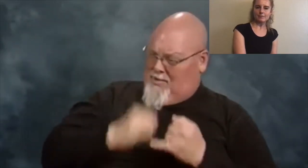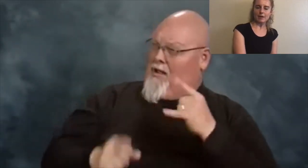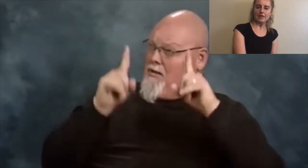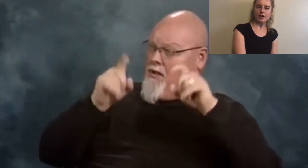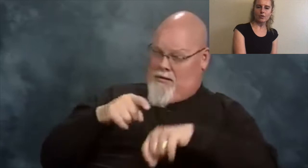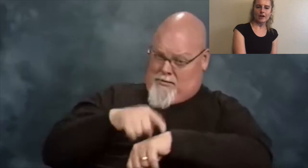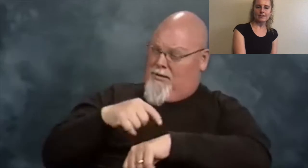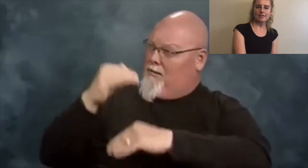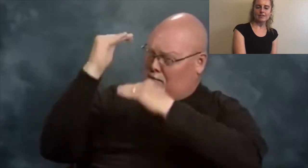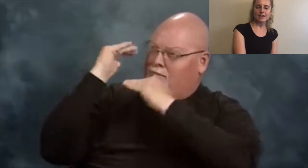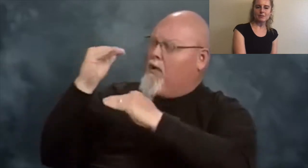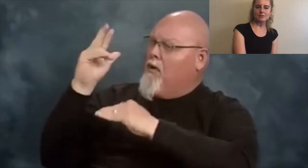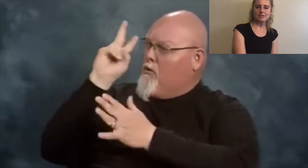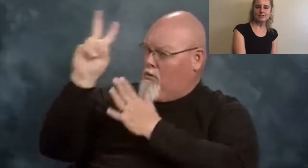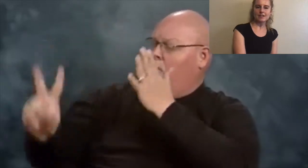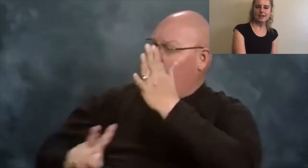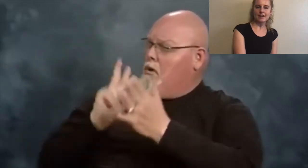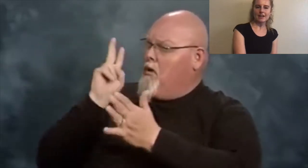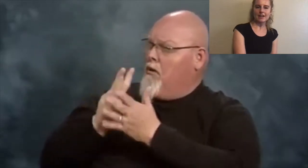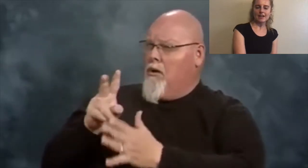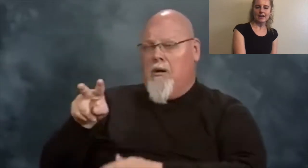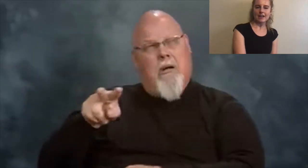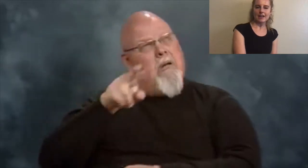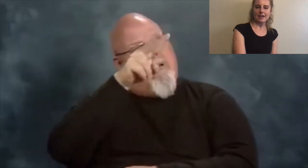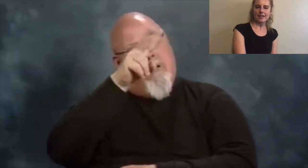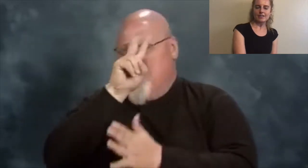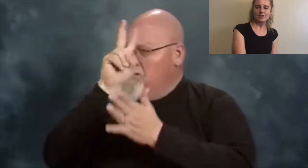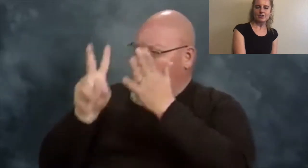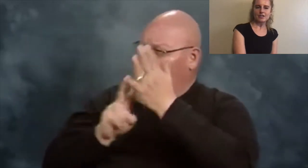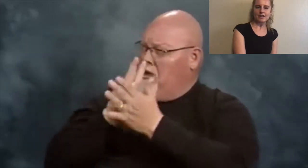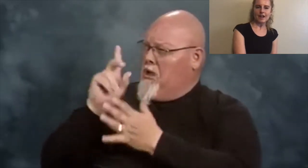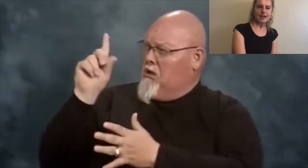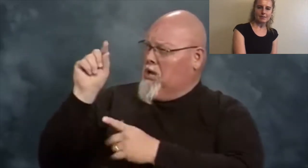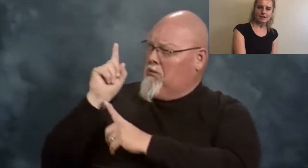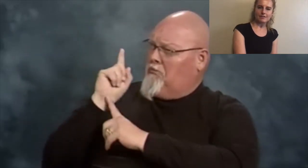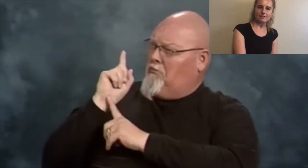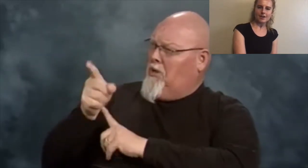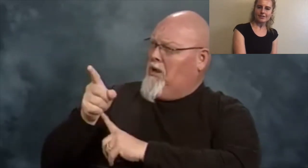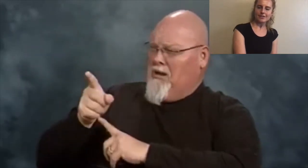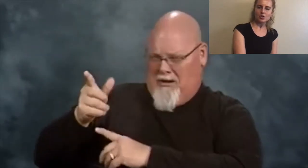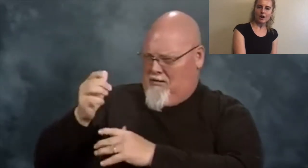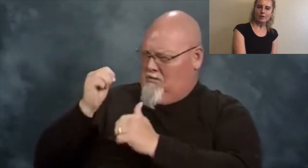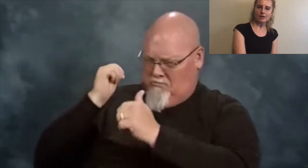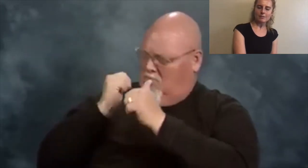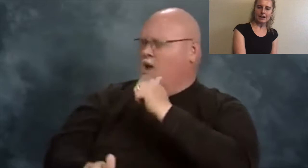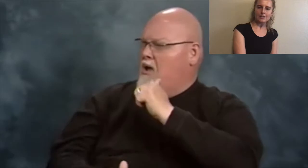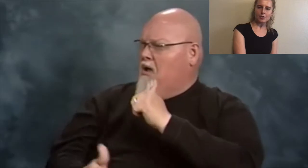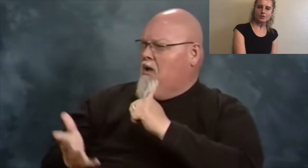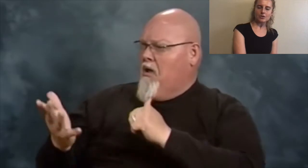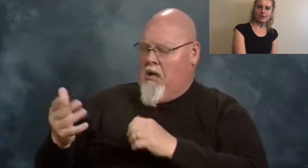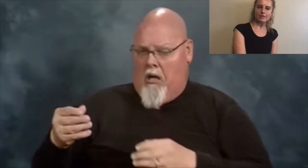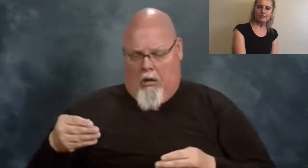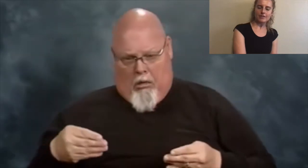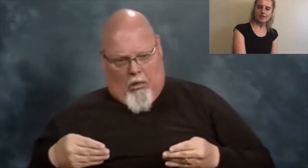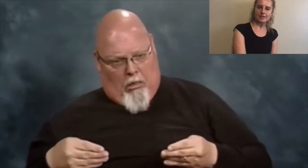made their way down the steps. And the teacher said, "Hey, there's a 2-hour limit, I told you, and this is